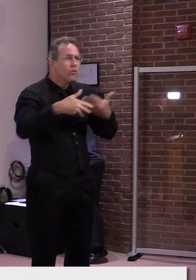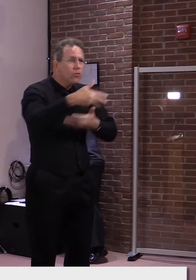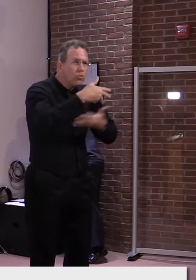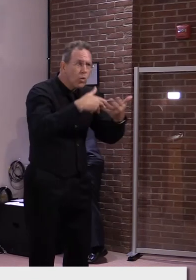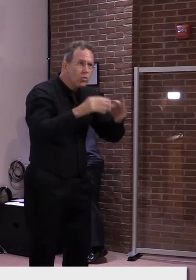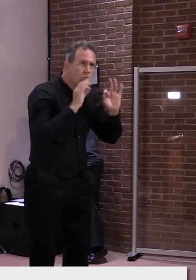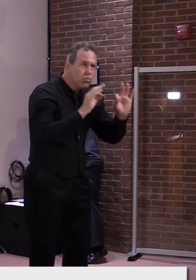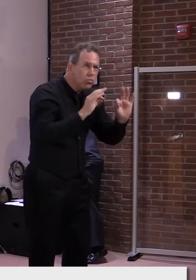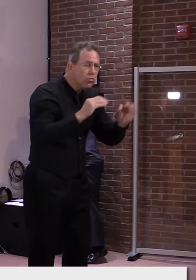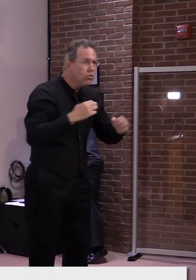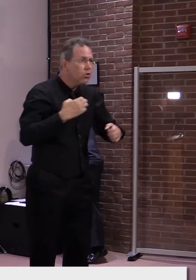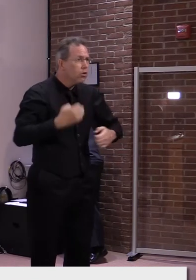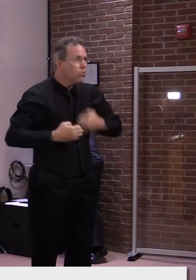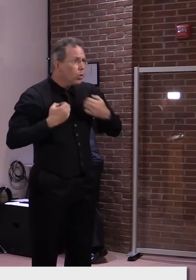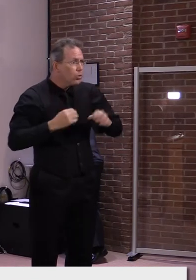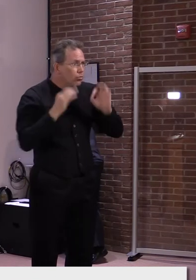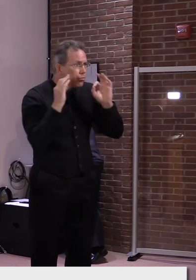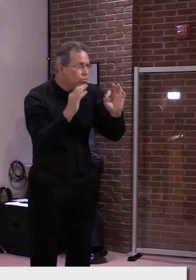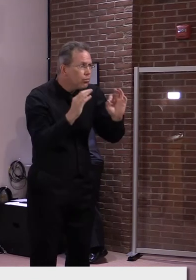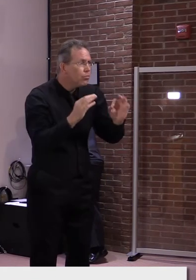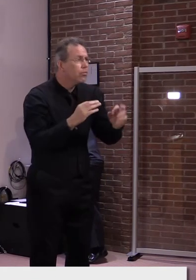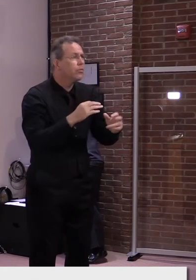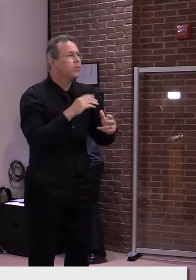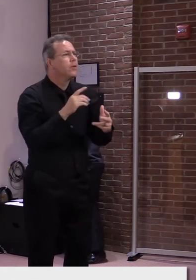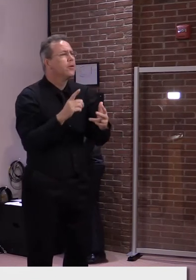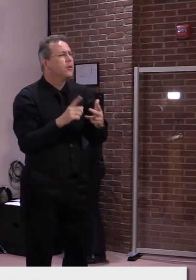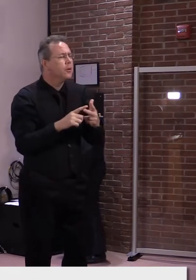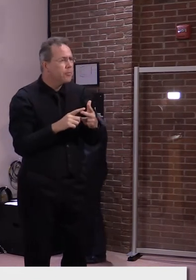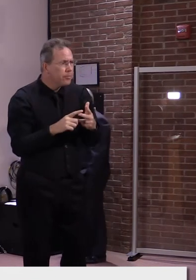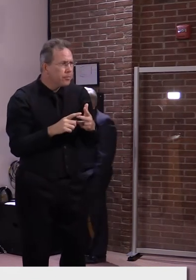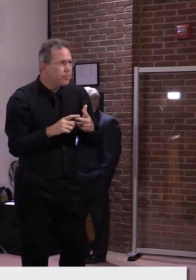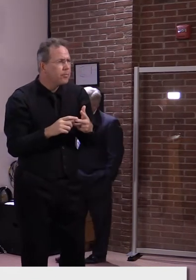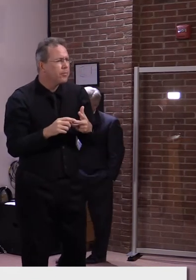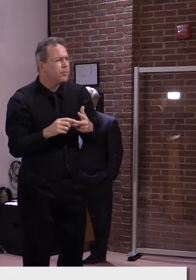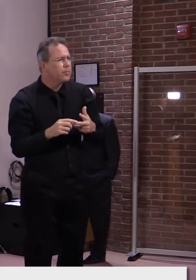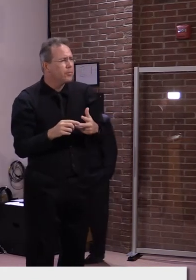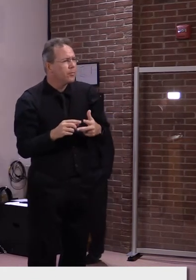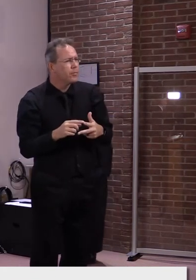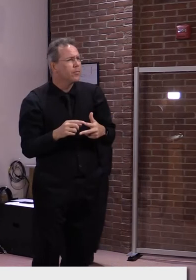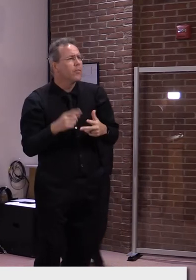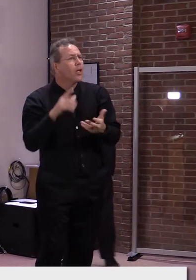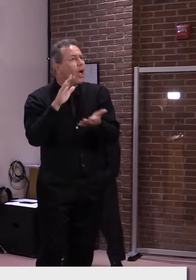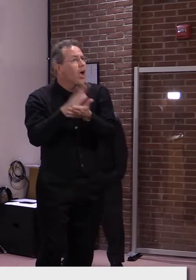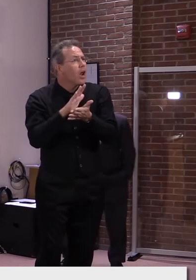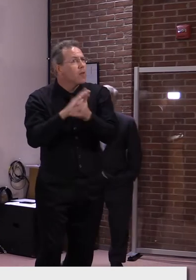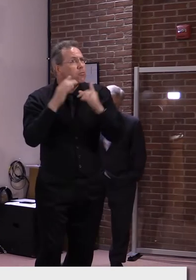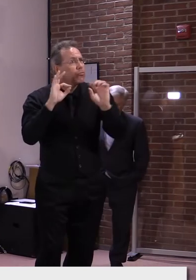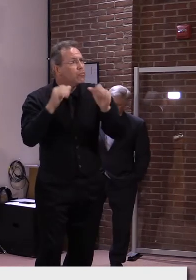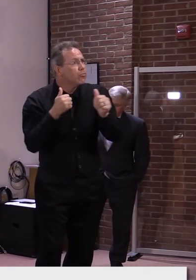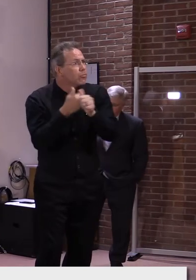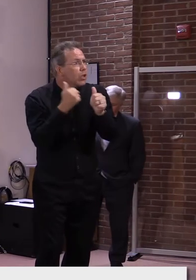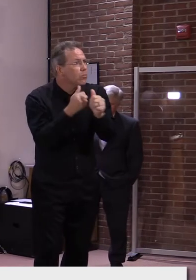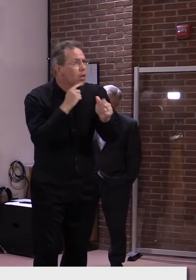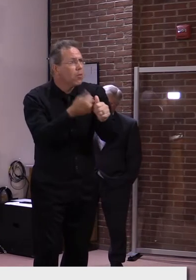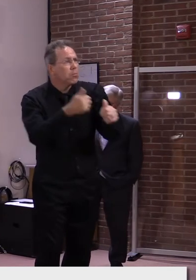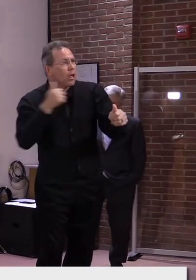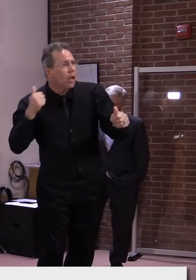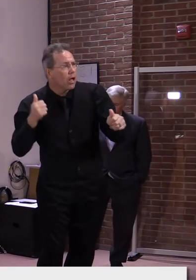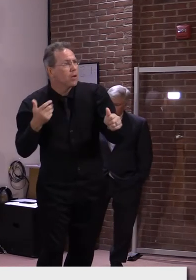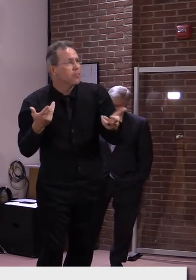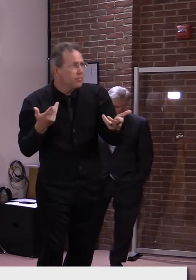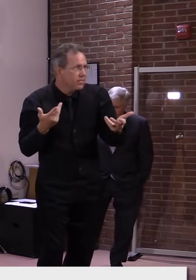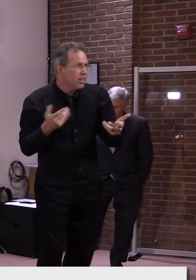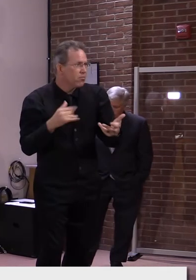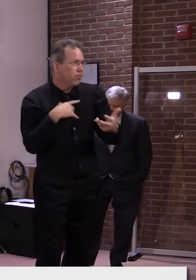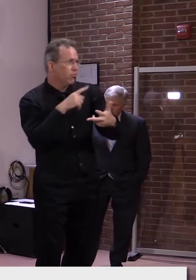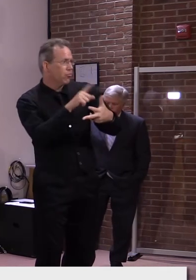and the academic success. And then we also do a compliance check to ensure that their strategies are going to be aligned with the federal funding